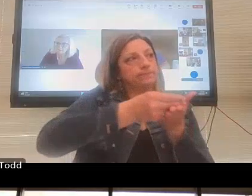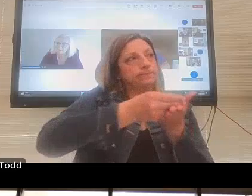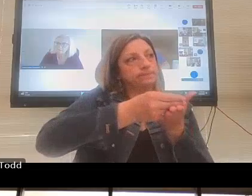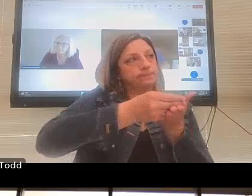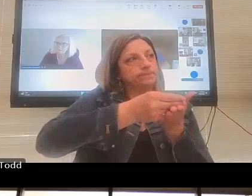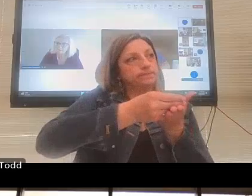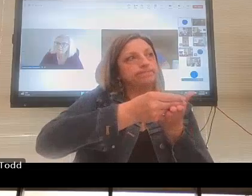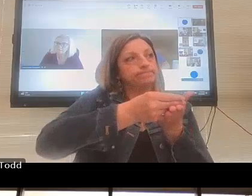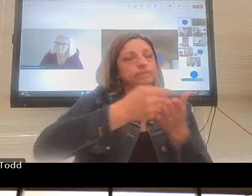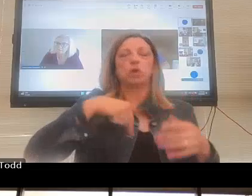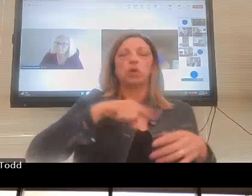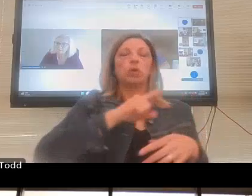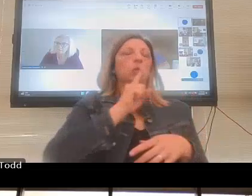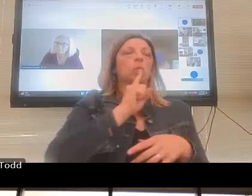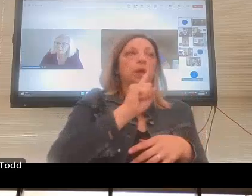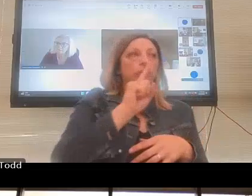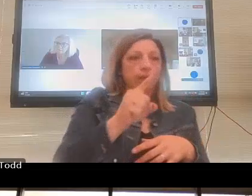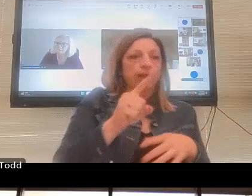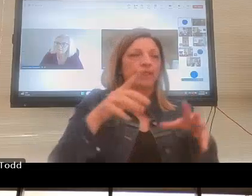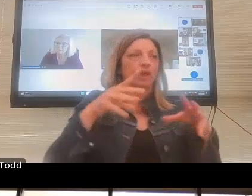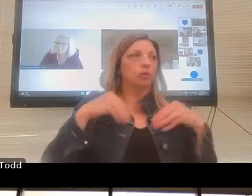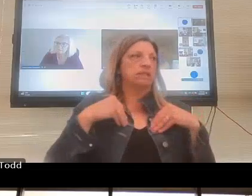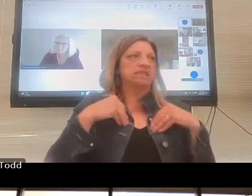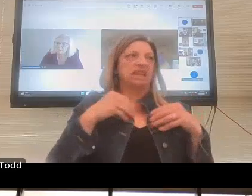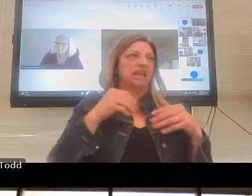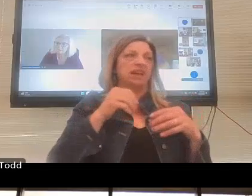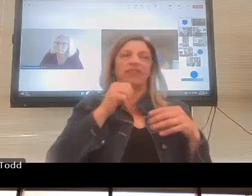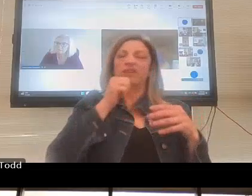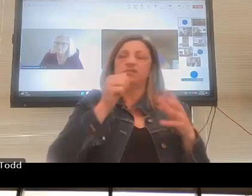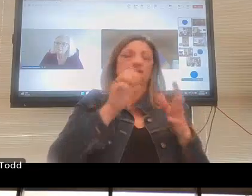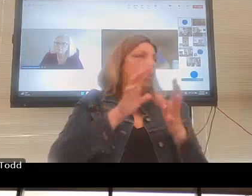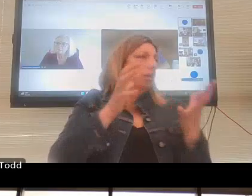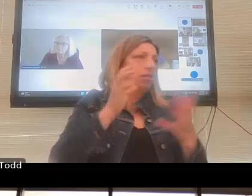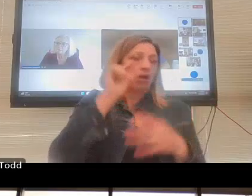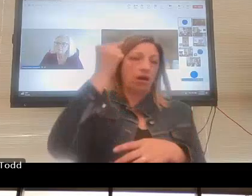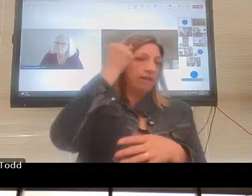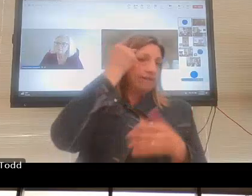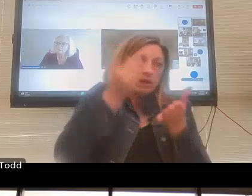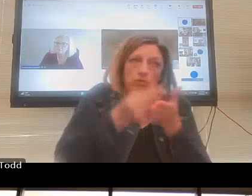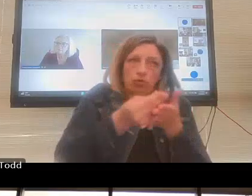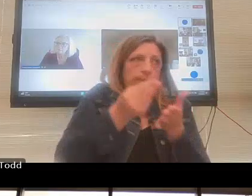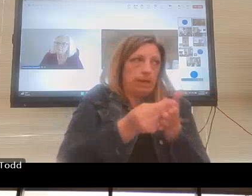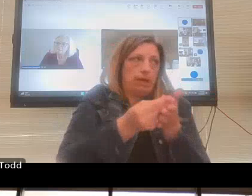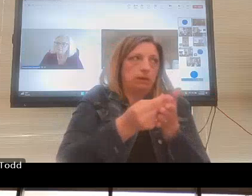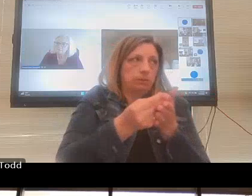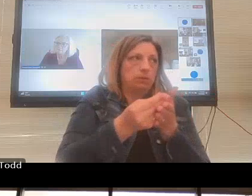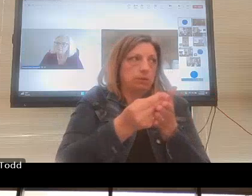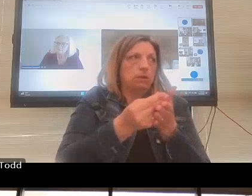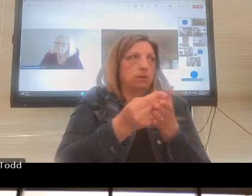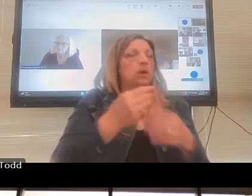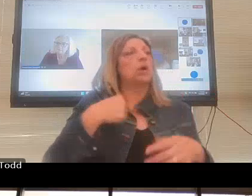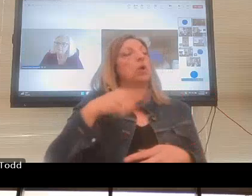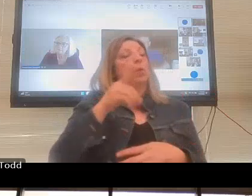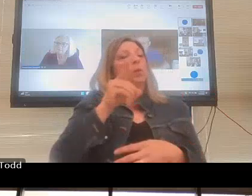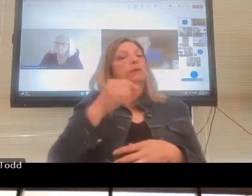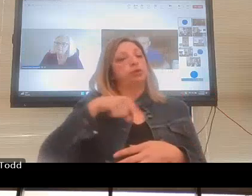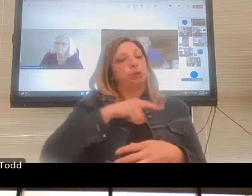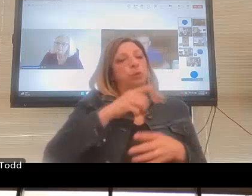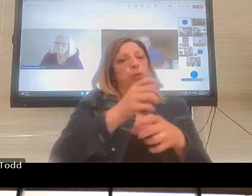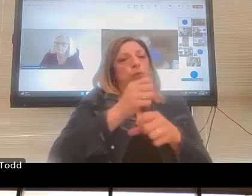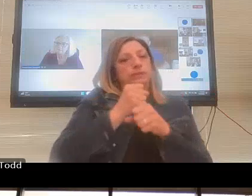primarily from the state, it's state funds. And we are really receiving not a lot of federal